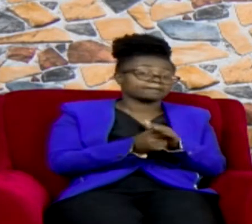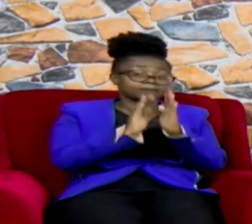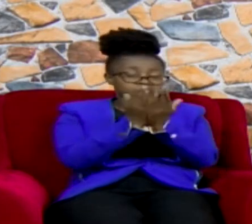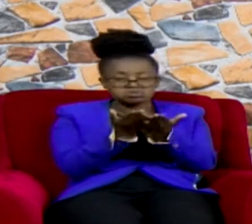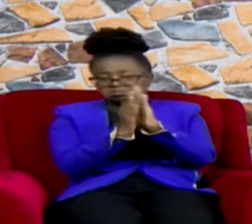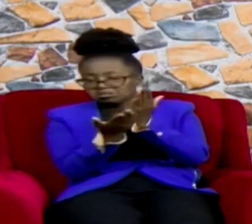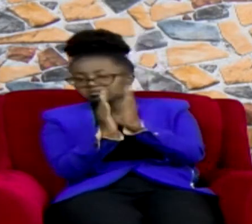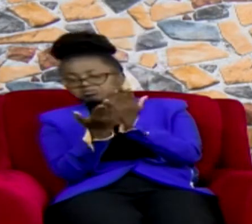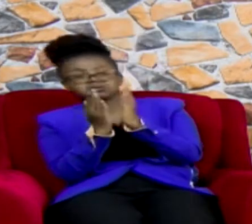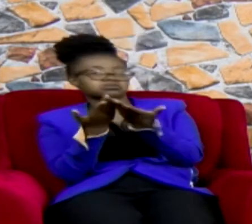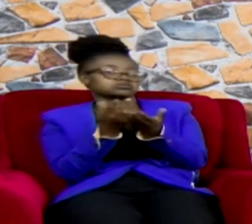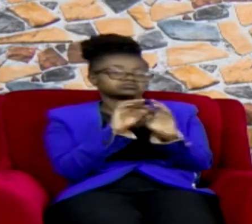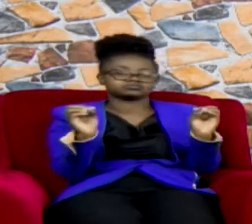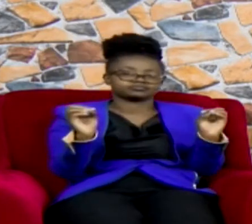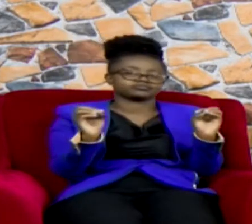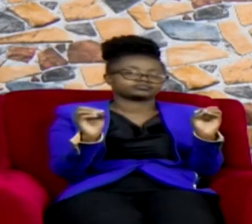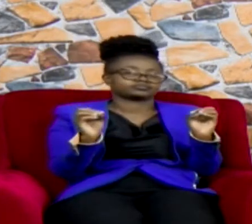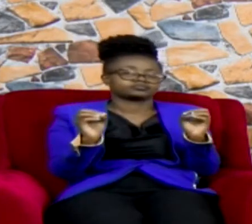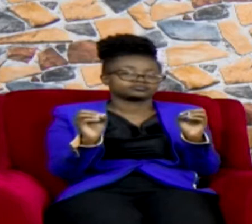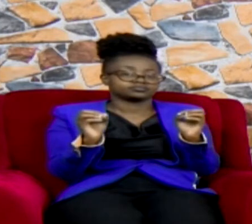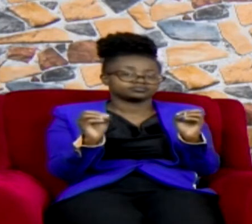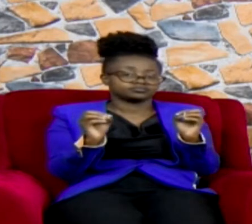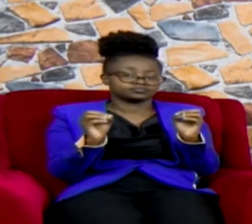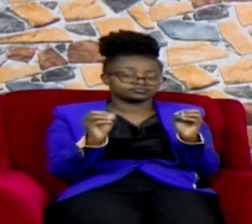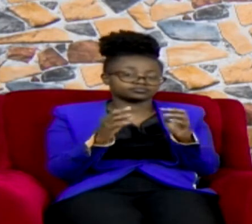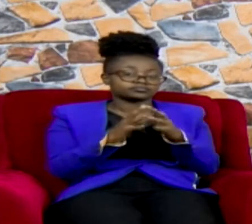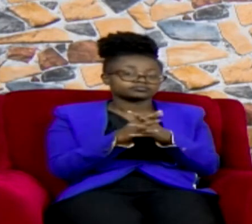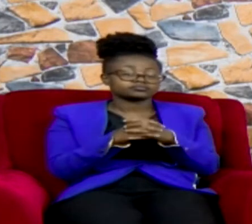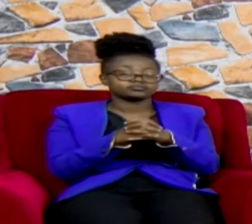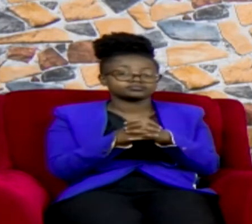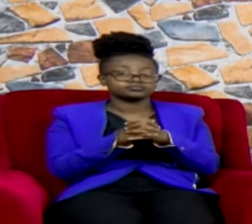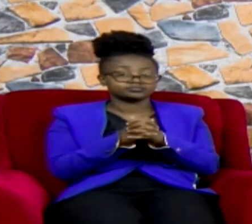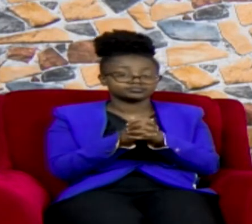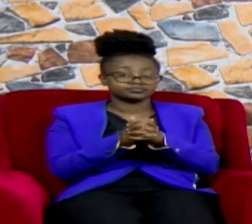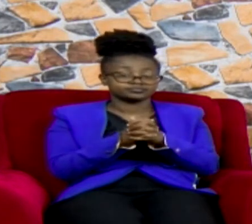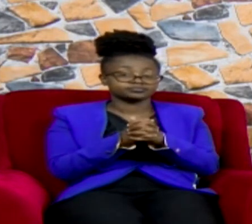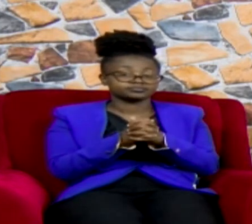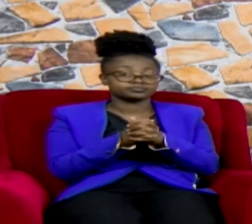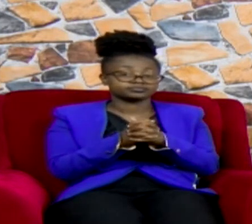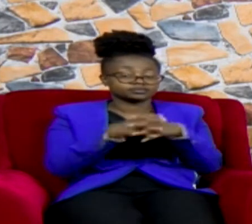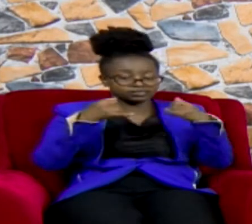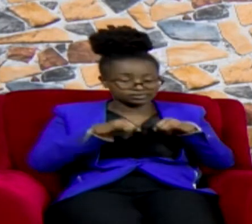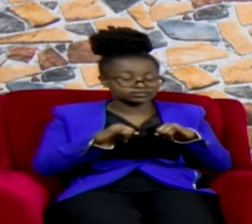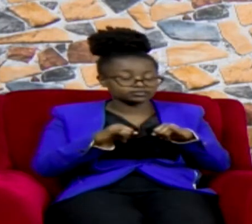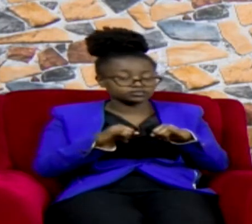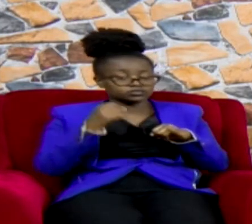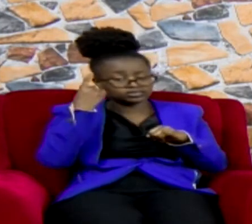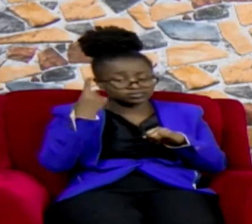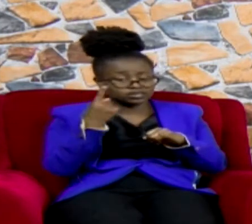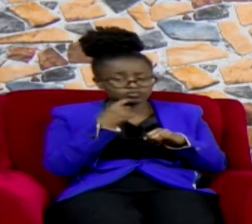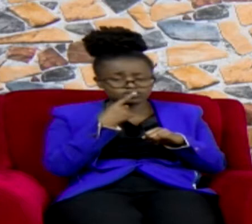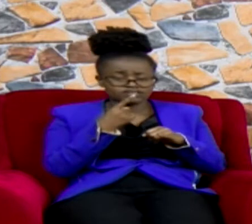echolalic children repeat things because they had it somewhere, they just repeat and repeat. Yes. Okay, but I'm trying to just understand the way you're